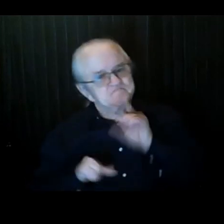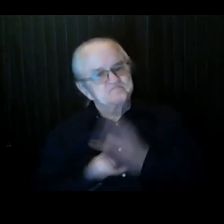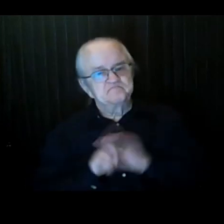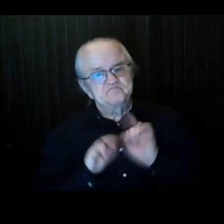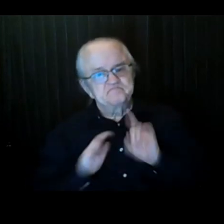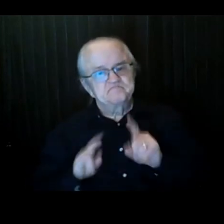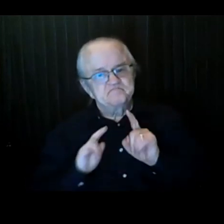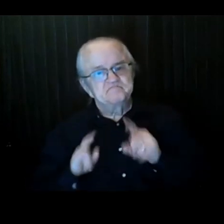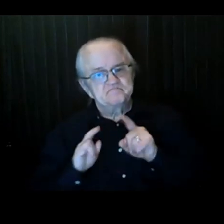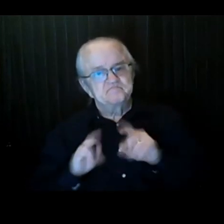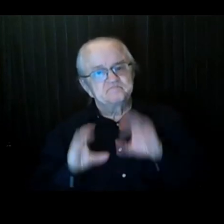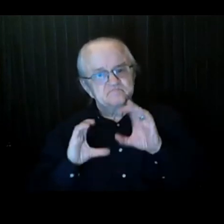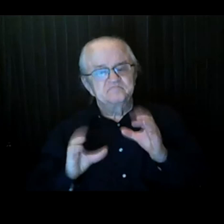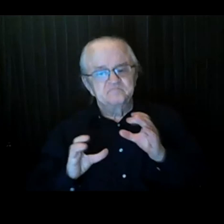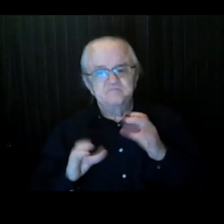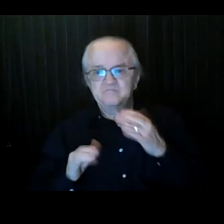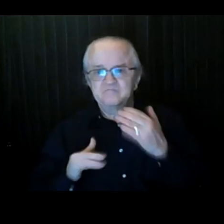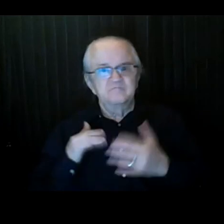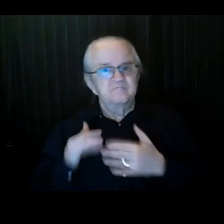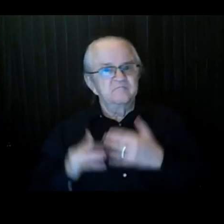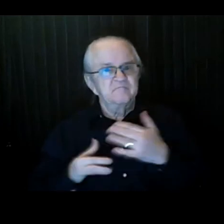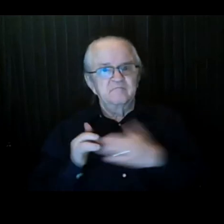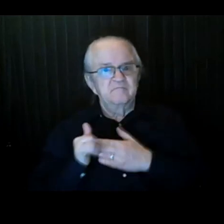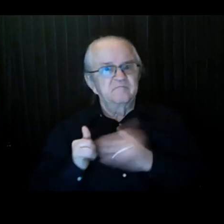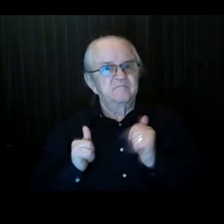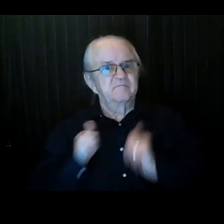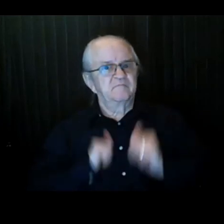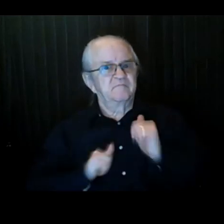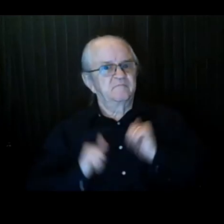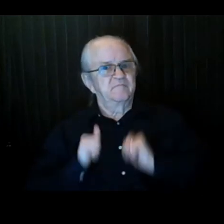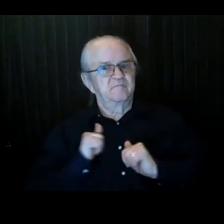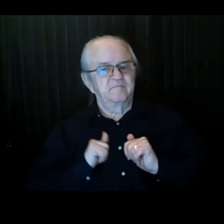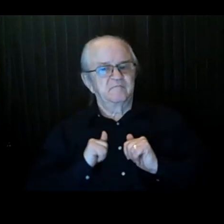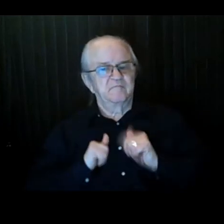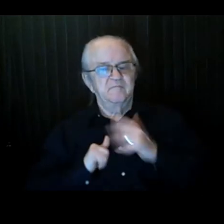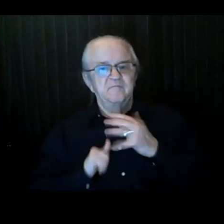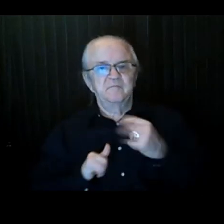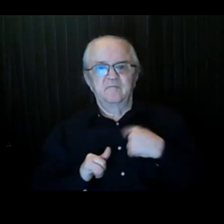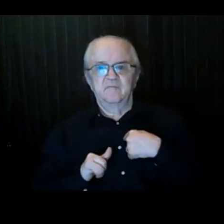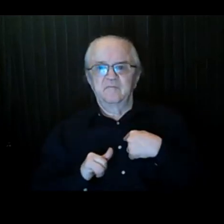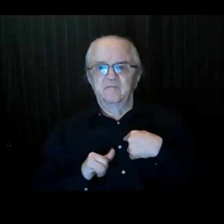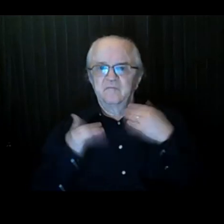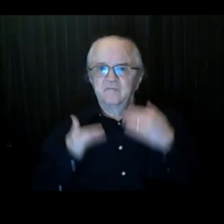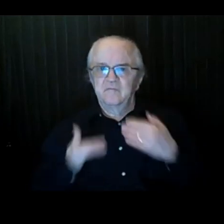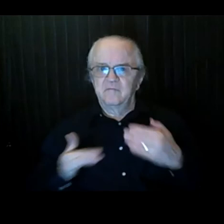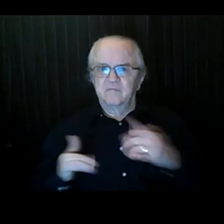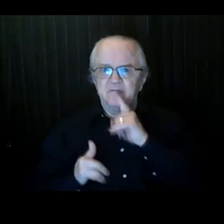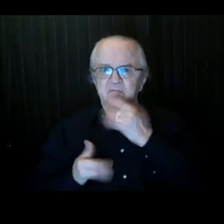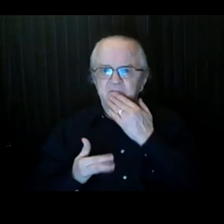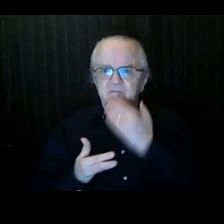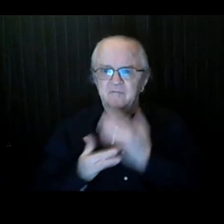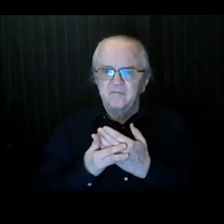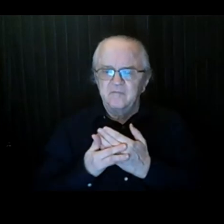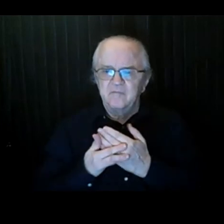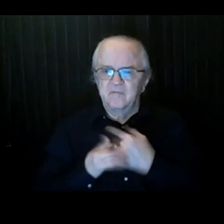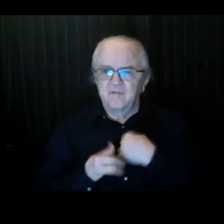doing the classes, and the next thing I know, that led to shows. And I was doing really well at this, and I kept thinking